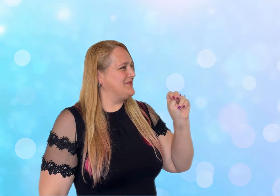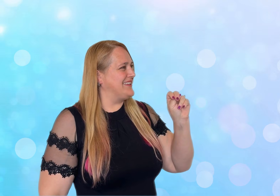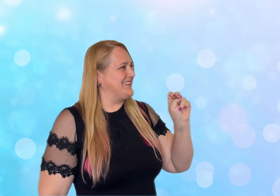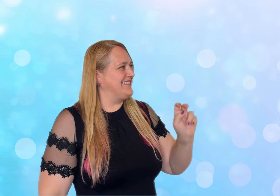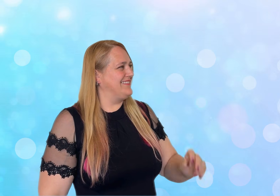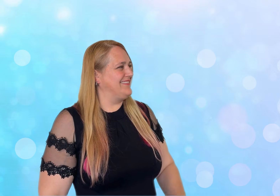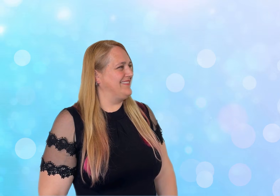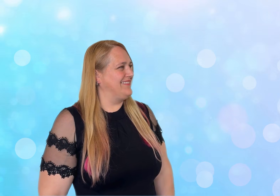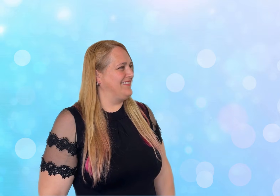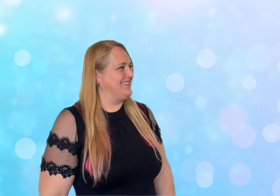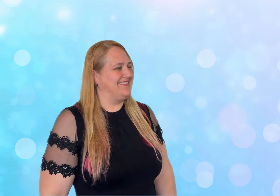Susan.